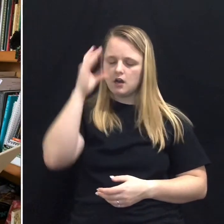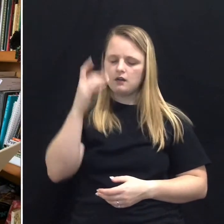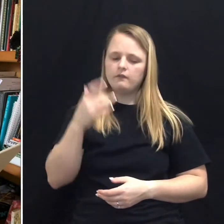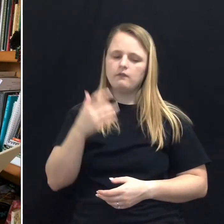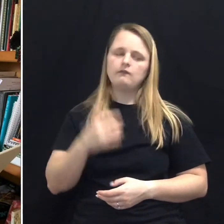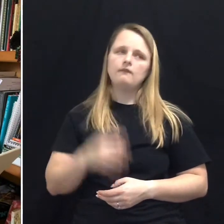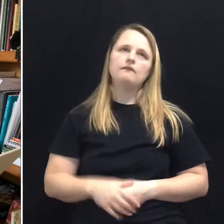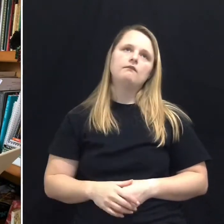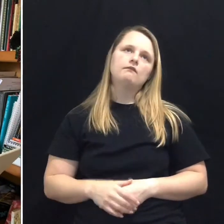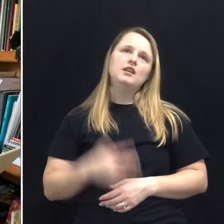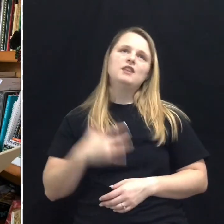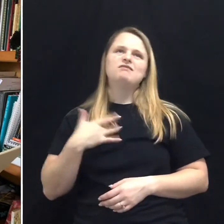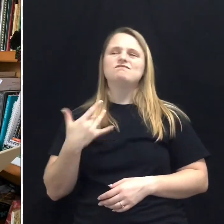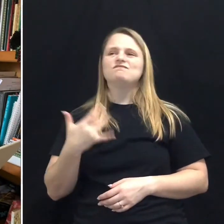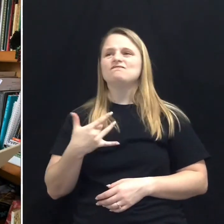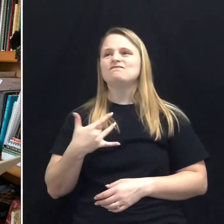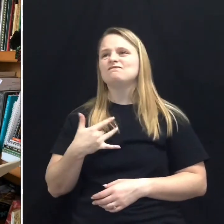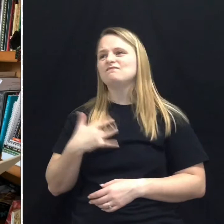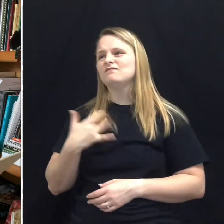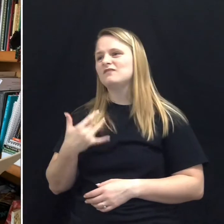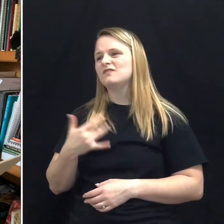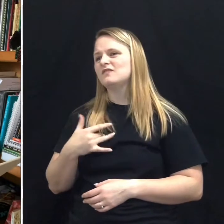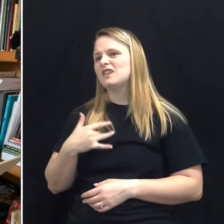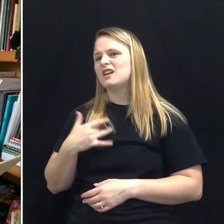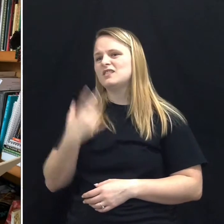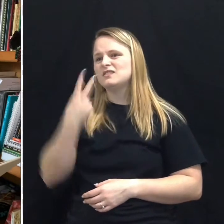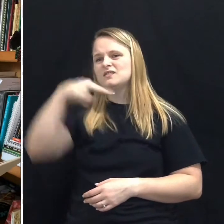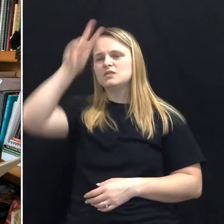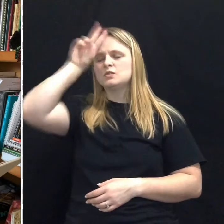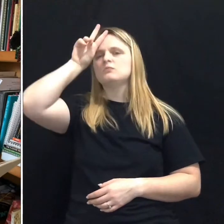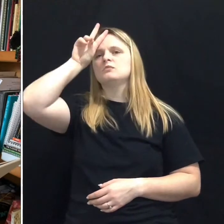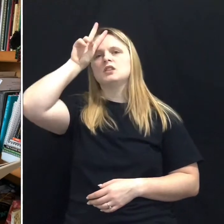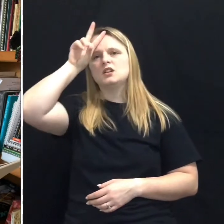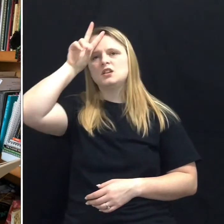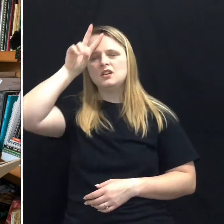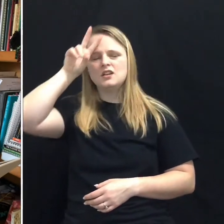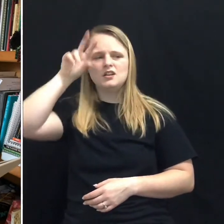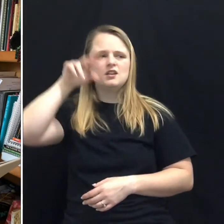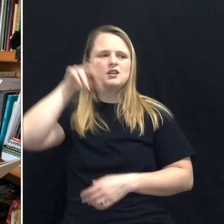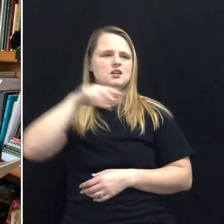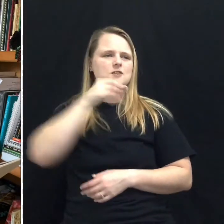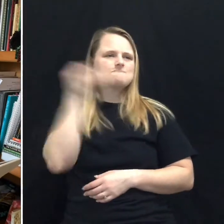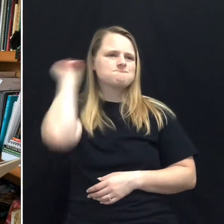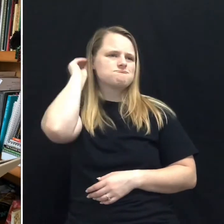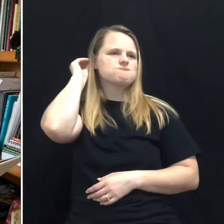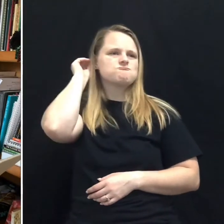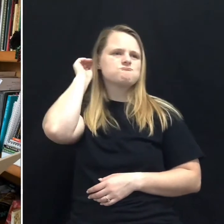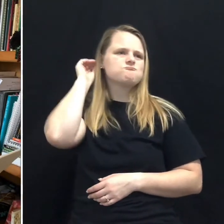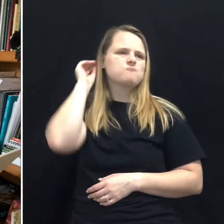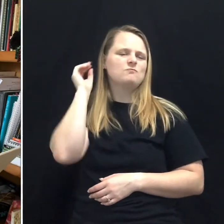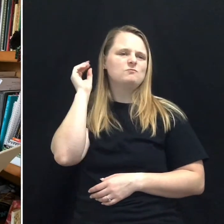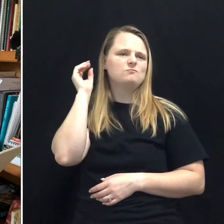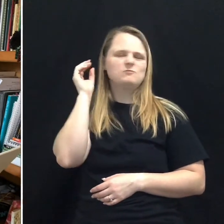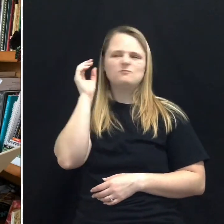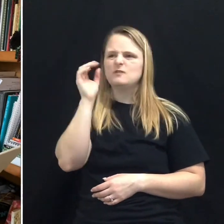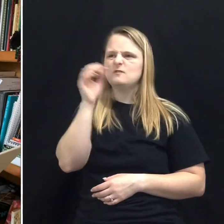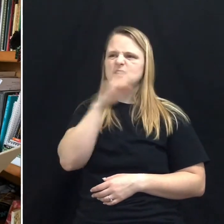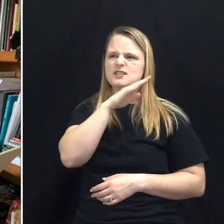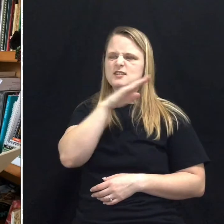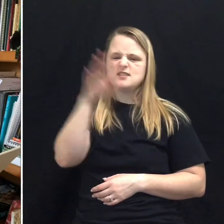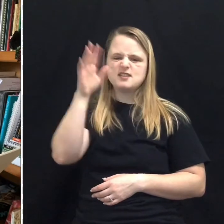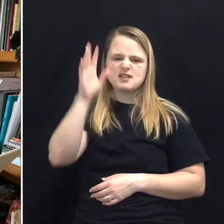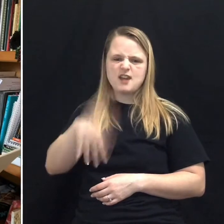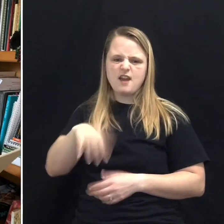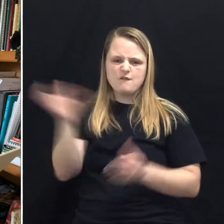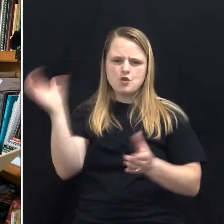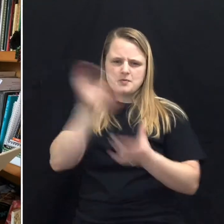Alan felt very silly. He promised himself that he would never be fooled like that again. He was too old to believe